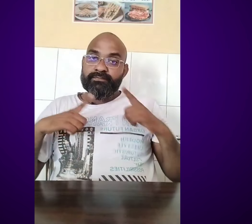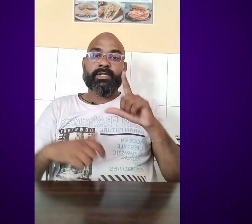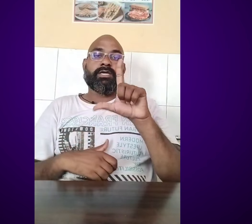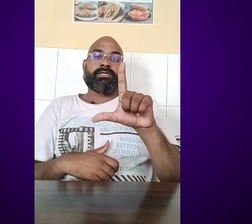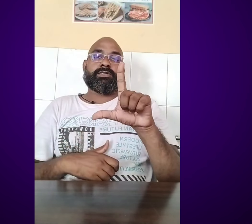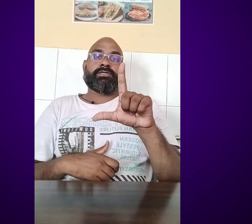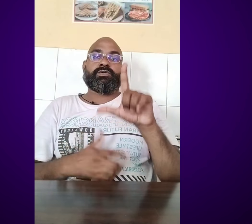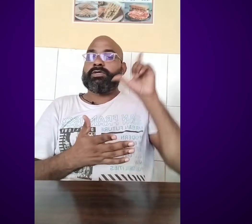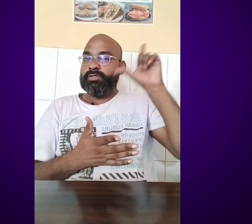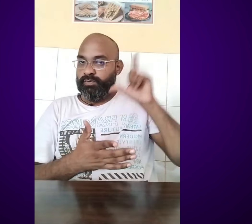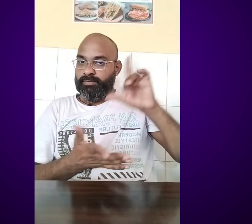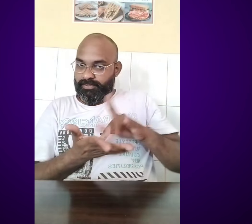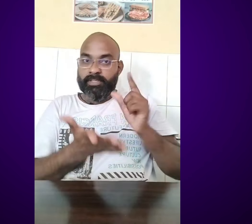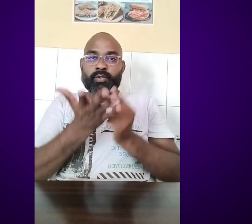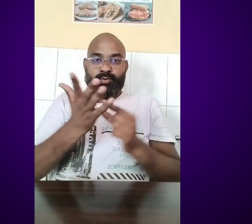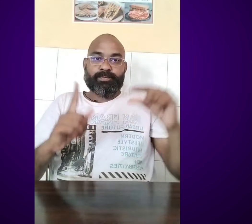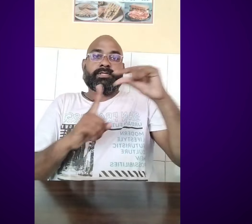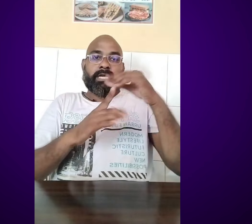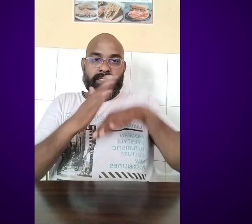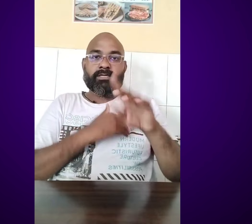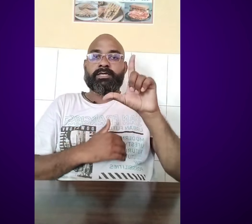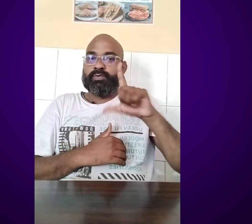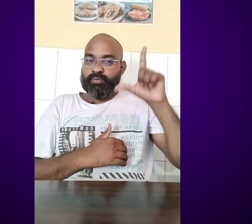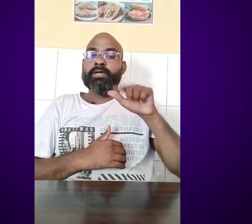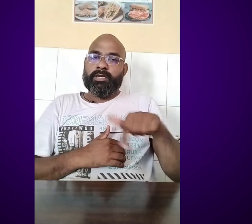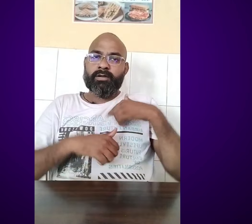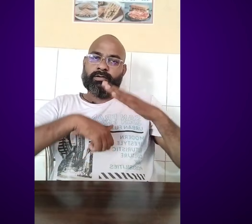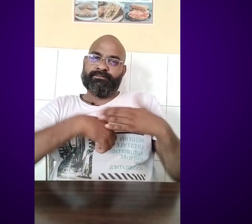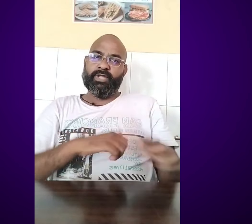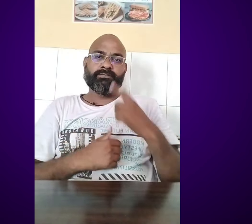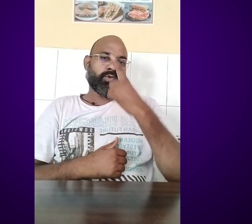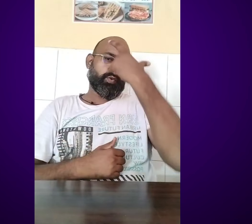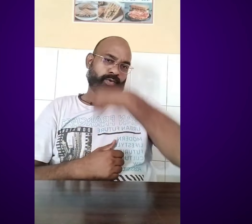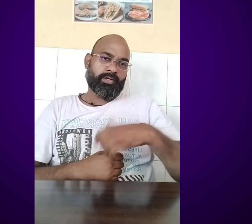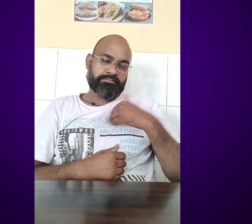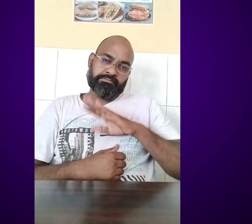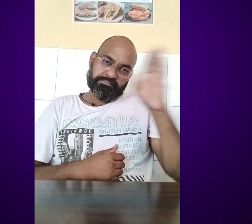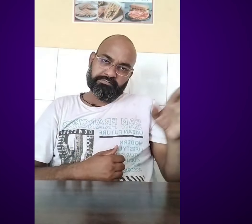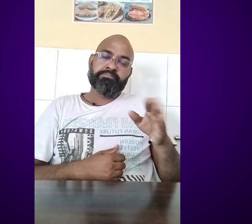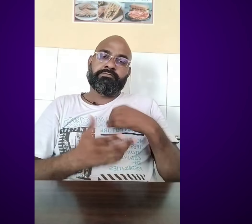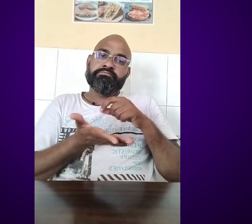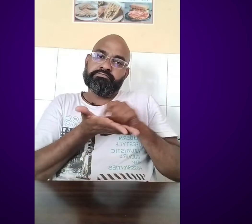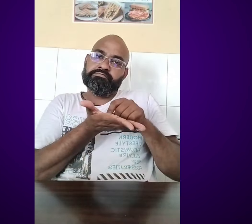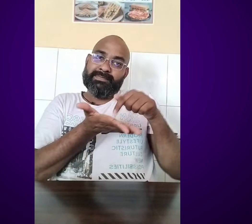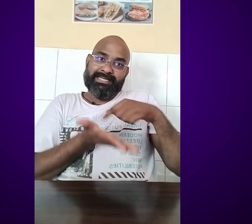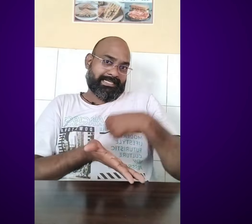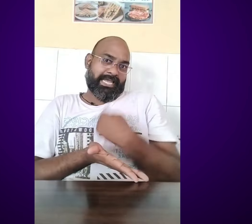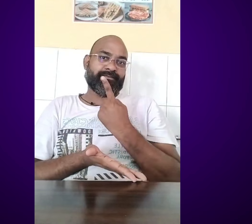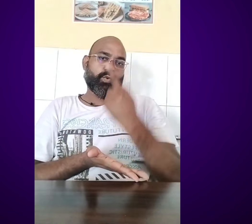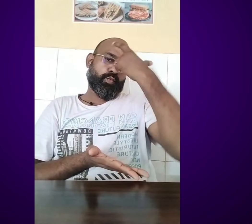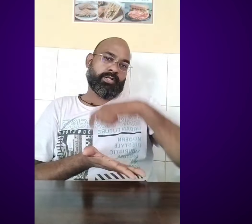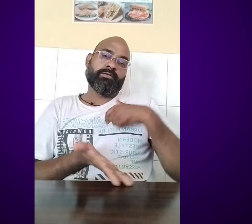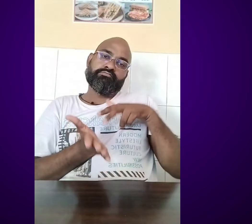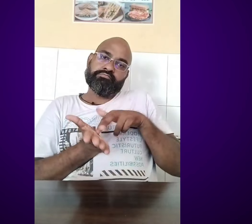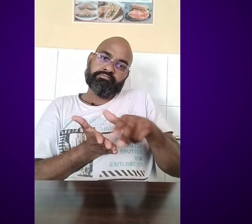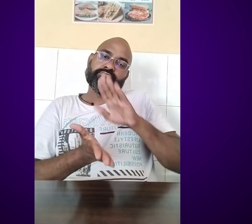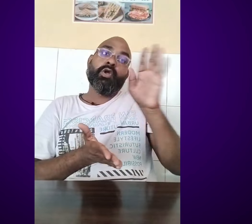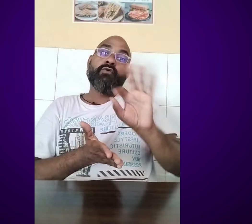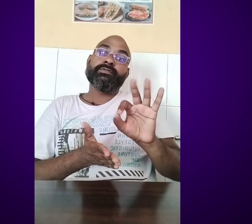disabled individuals to ease their financial burden. Water bill discounts schemes. Some water companies offer social tariffs or the Water